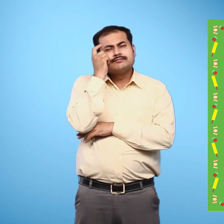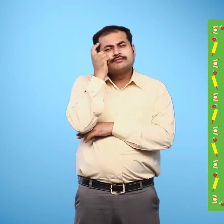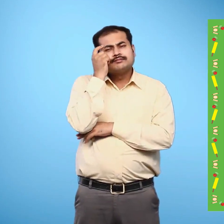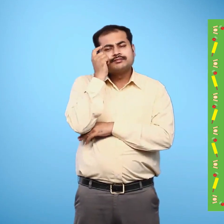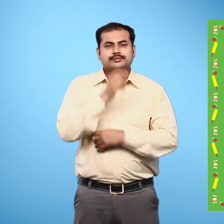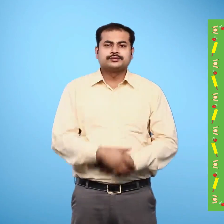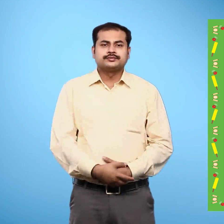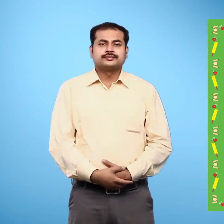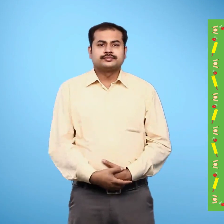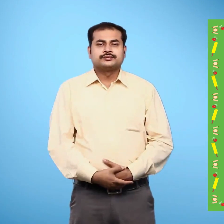box